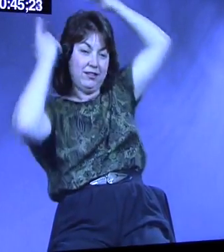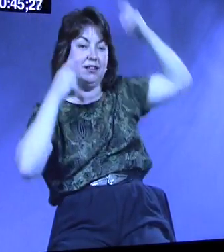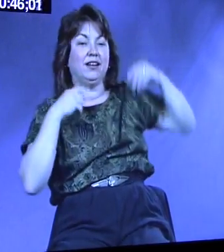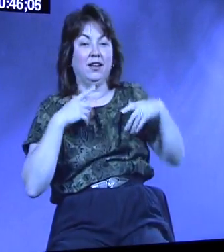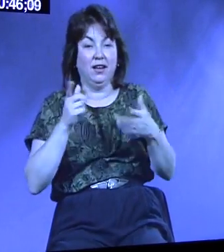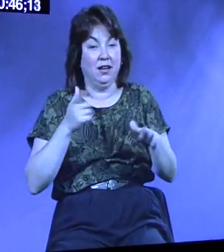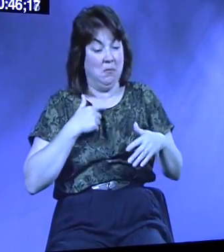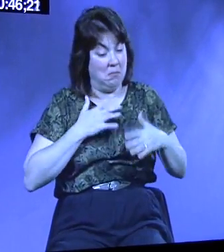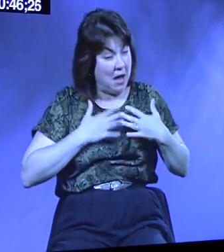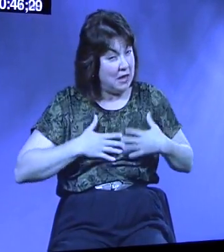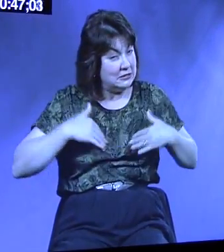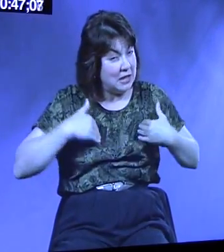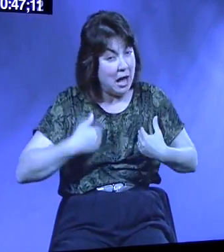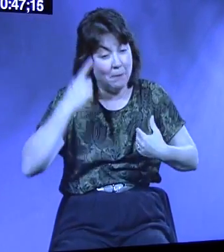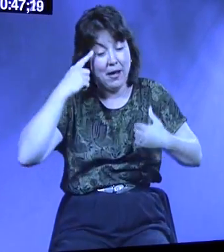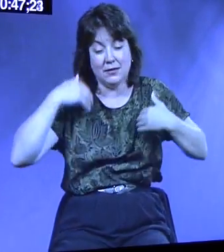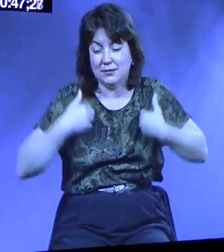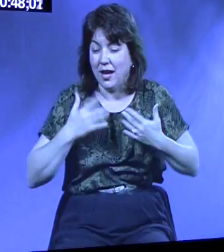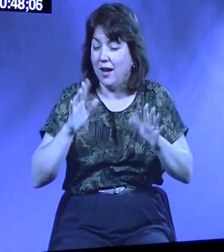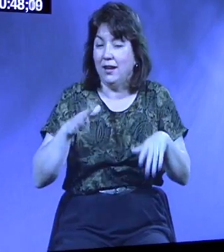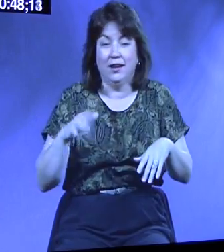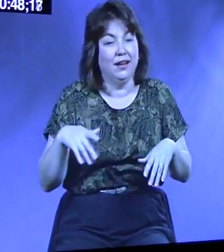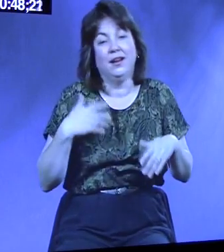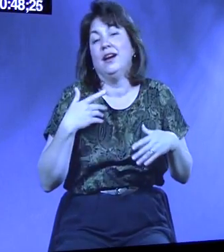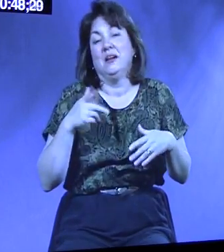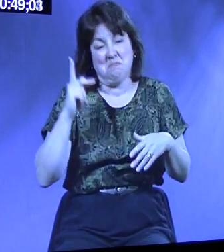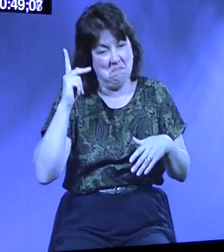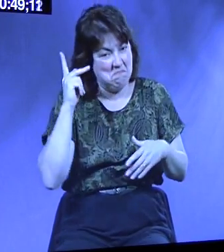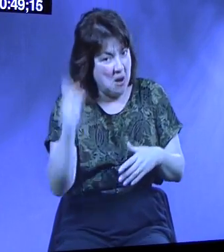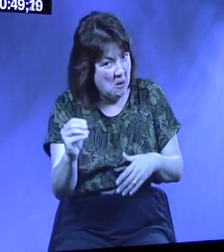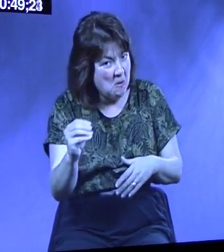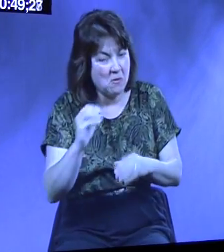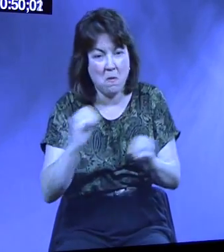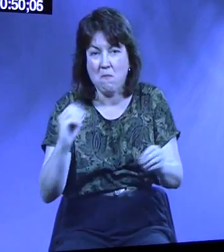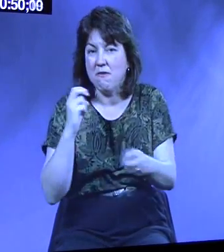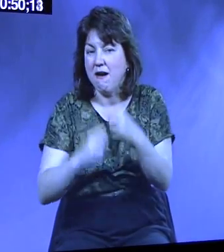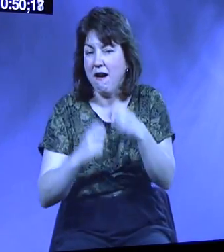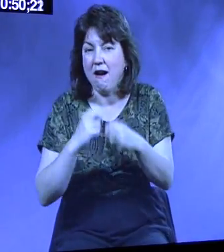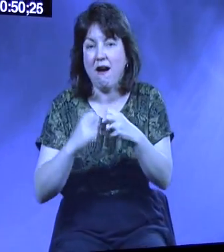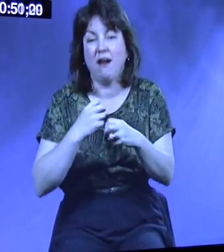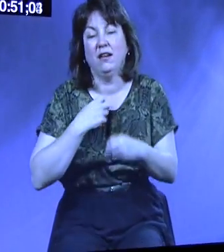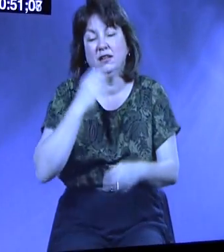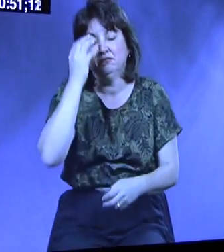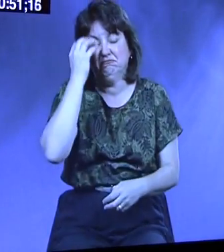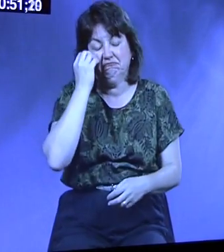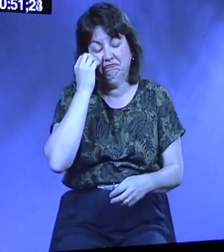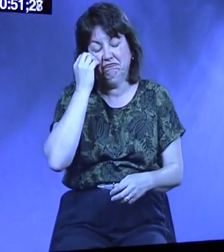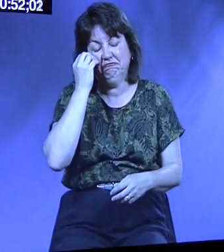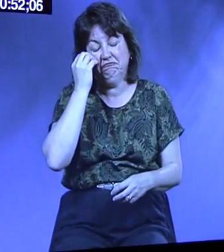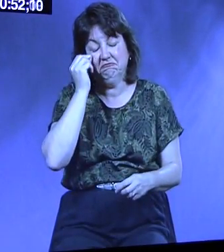headboard. So I was backwards and just had my arms right over my head into that